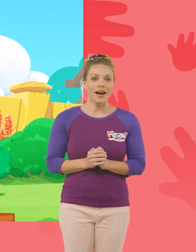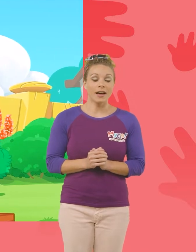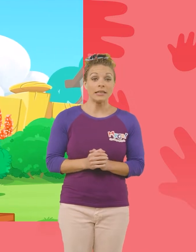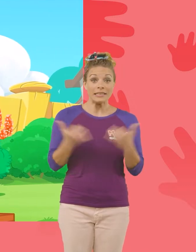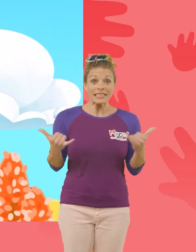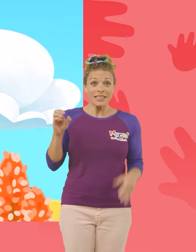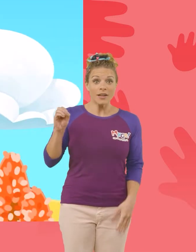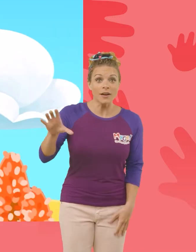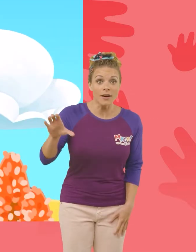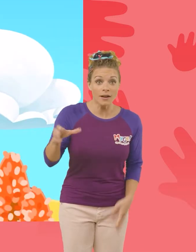Now, Orphle.